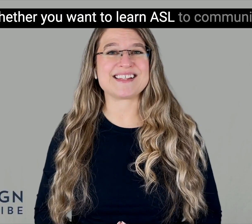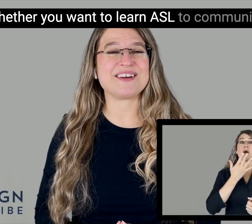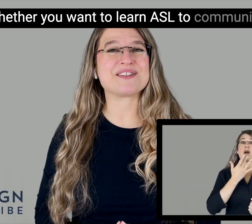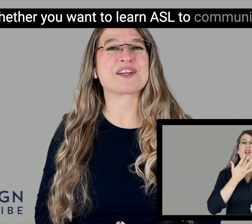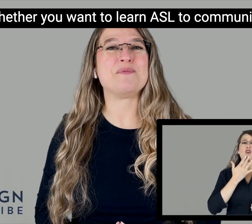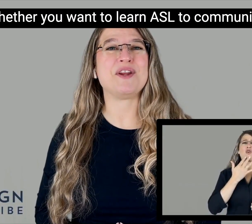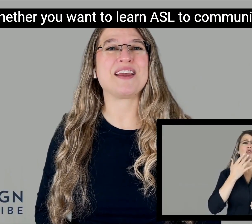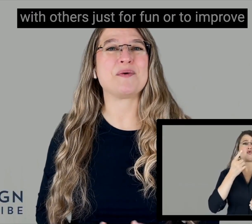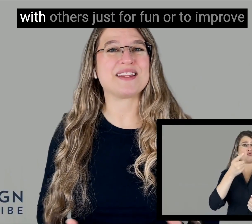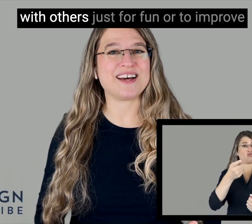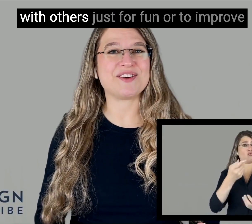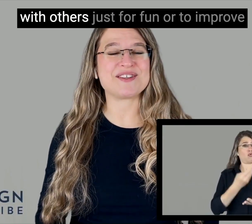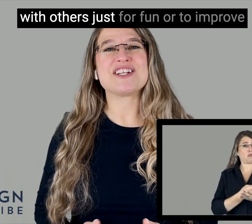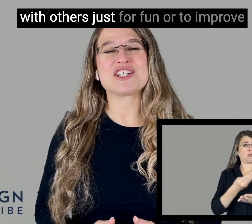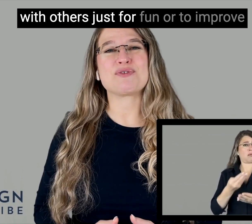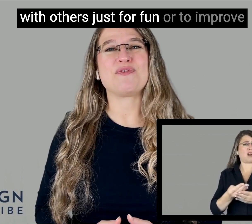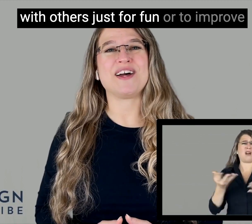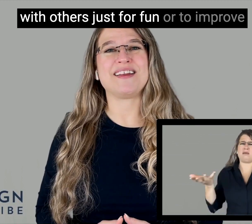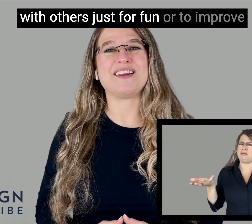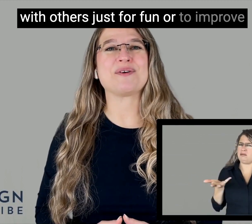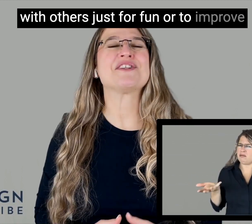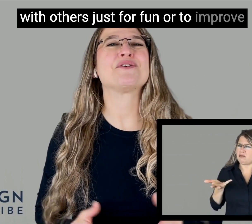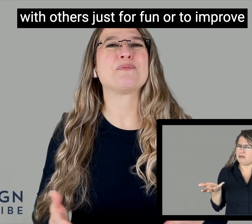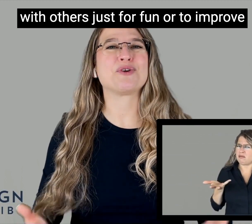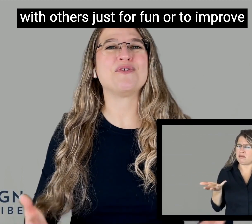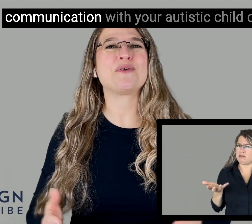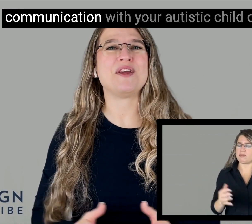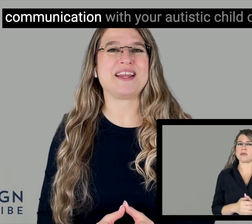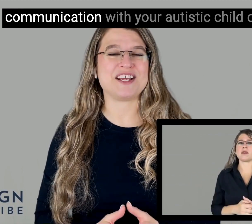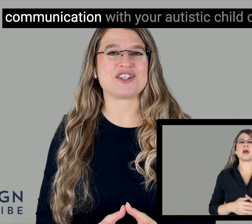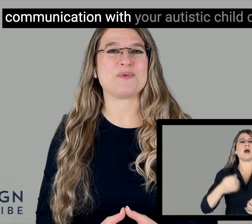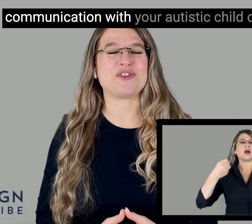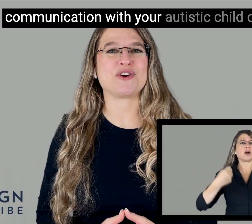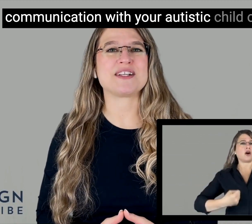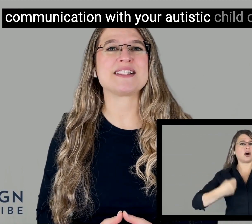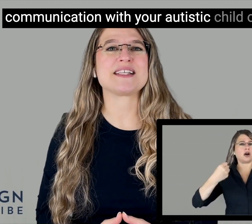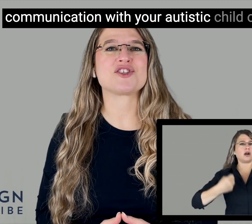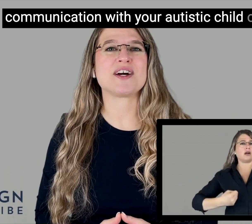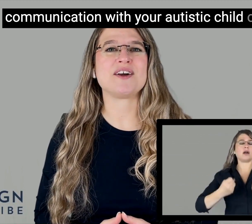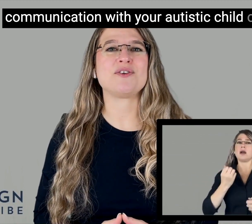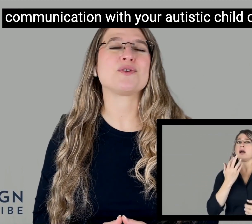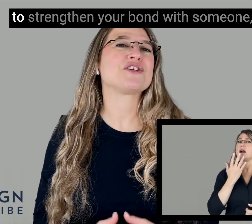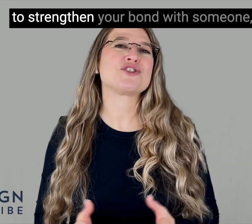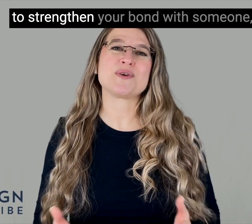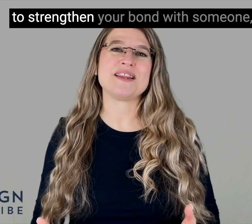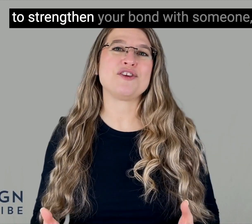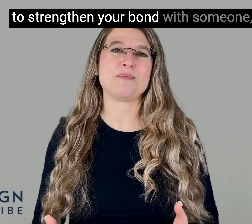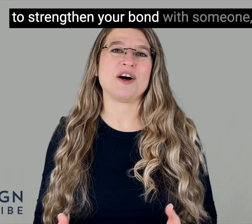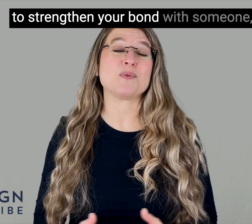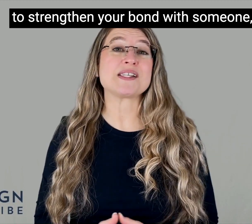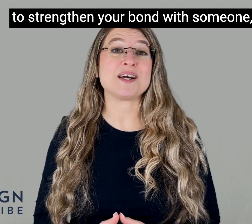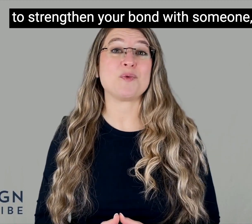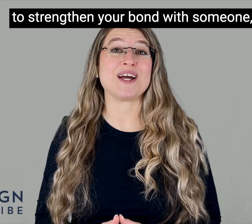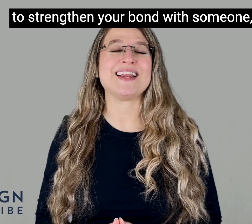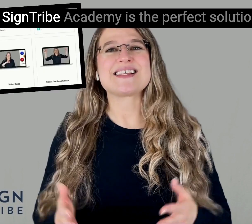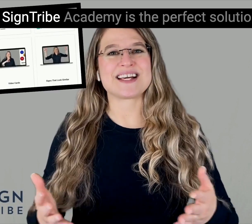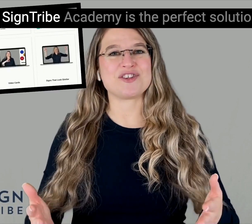ASL to communicate with others just for fun, or to improve communication with your autistic child, or to strengthen your bond with someone, Sign Tribe